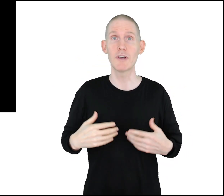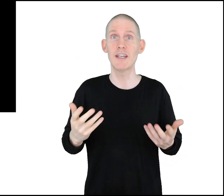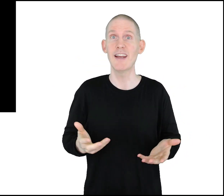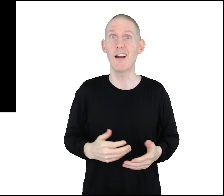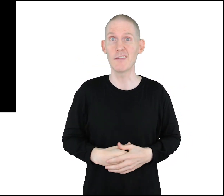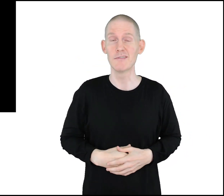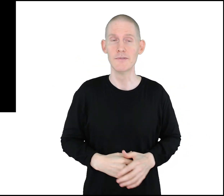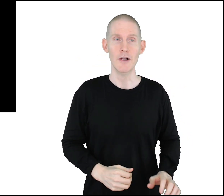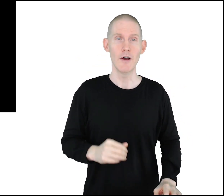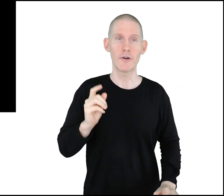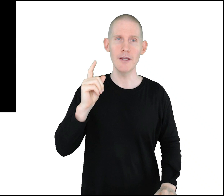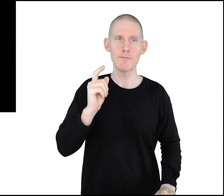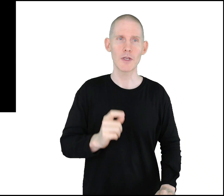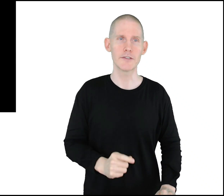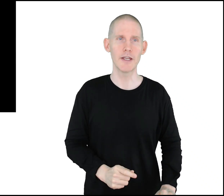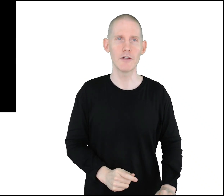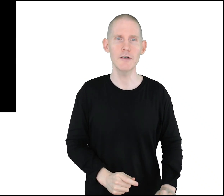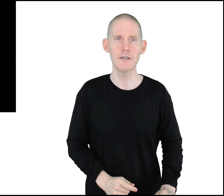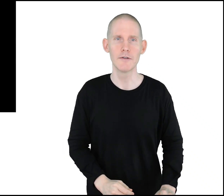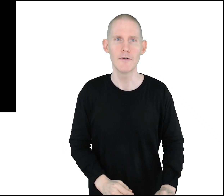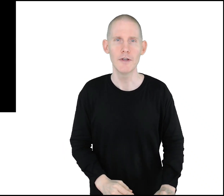drinking now. Okay, let's take a look.